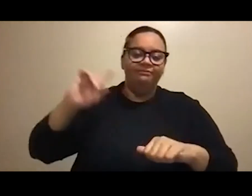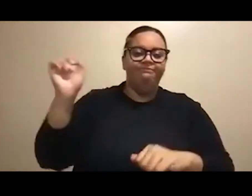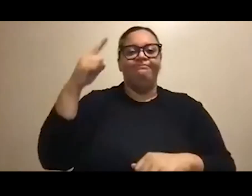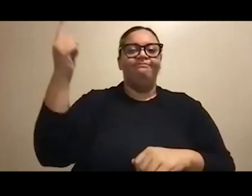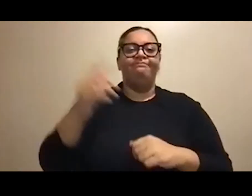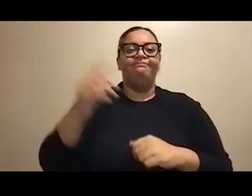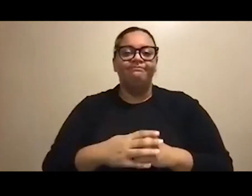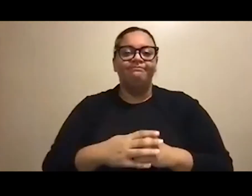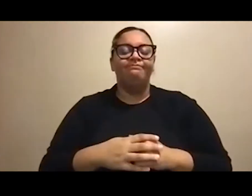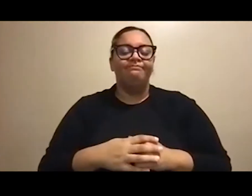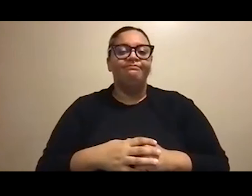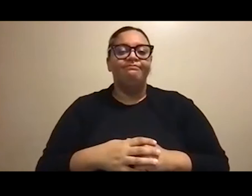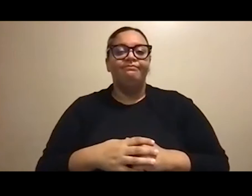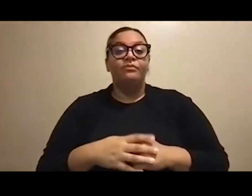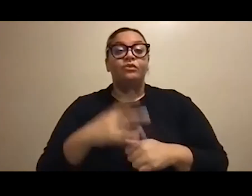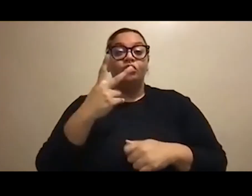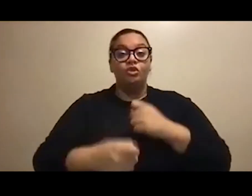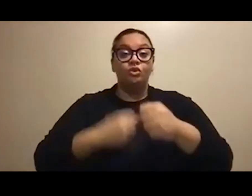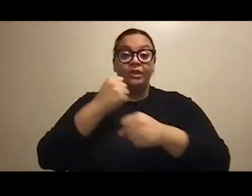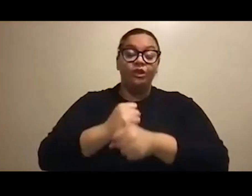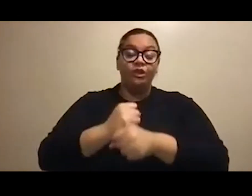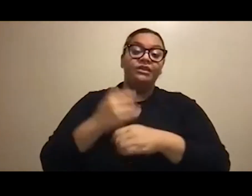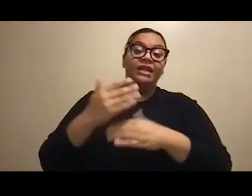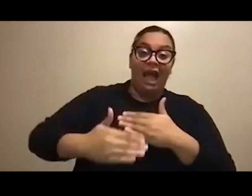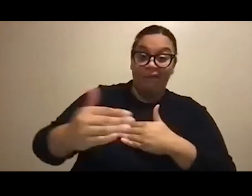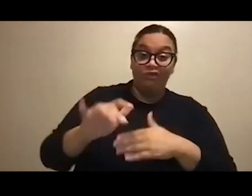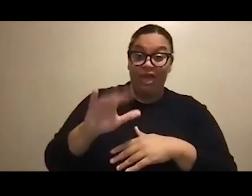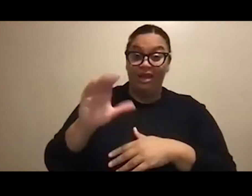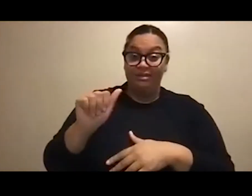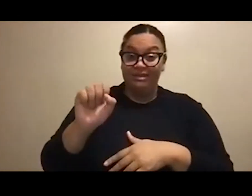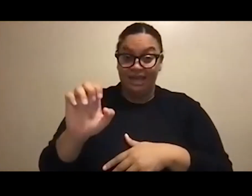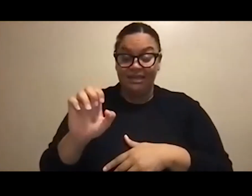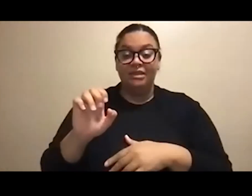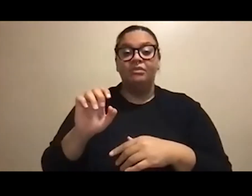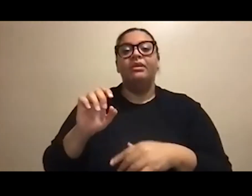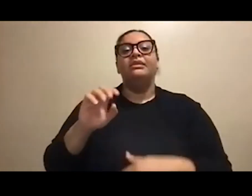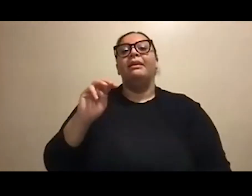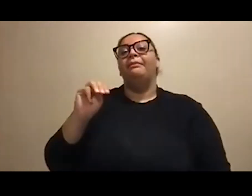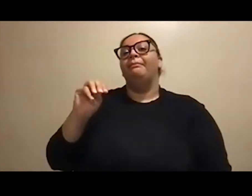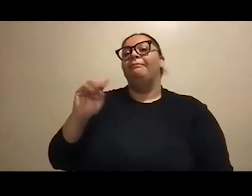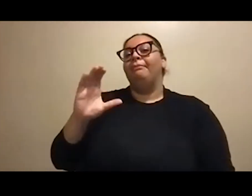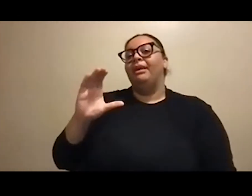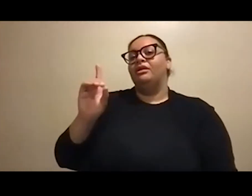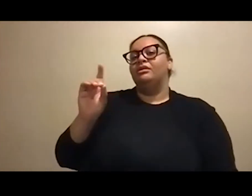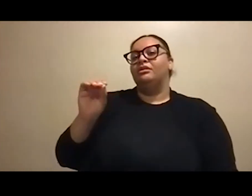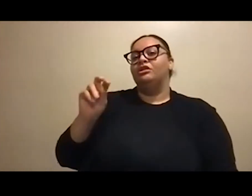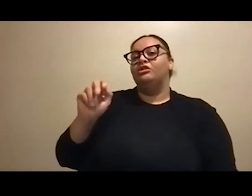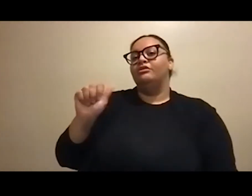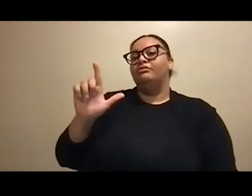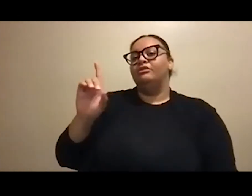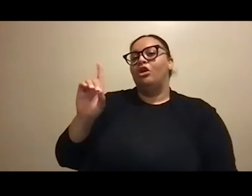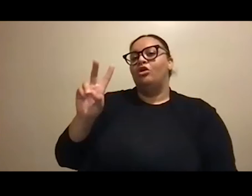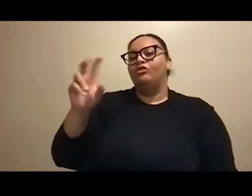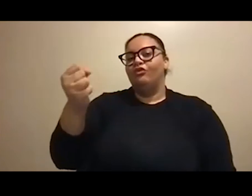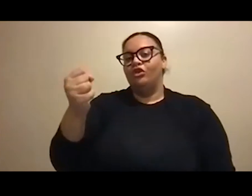2 years after DC versus Heller, there was a case called McDonald versus Chicago. And that